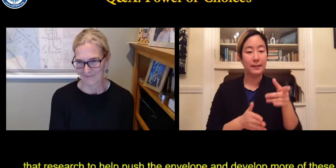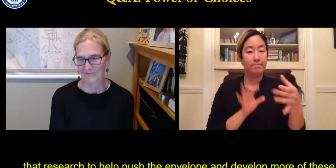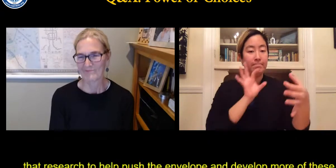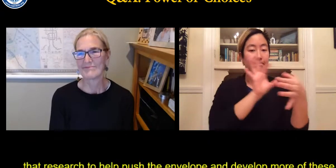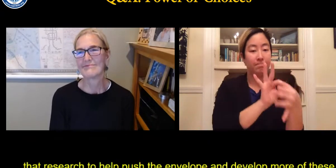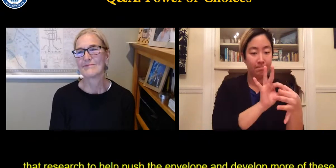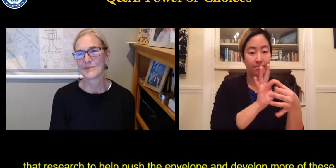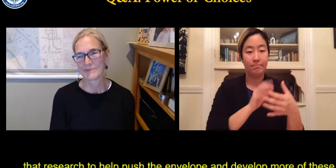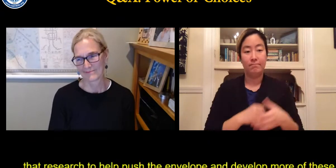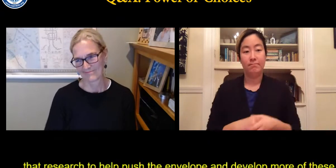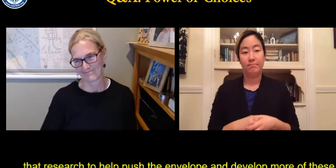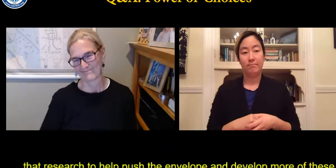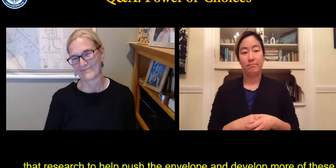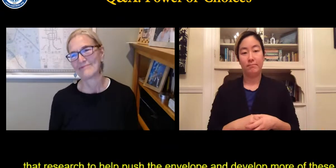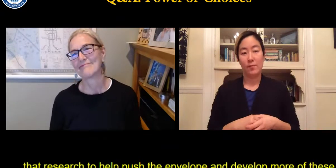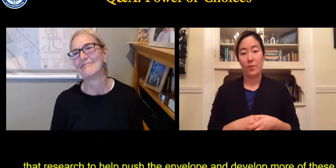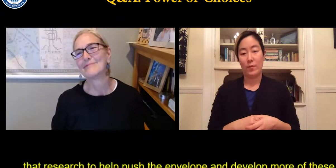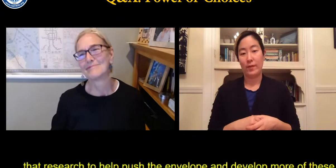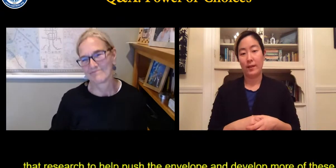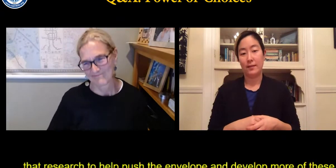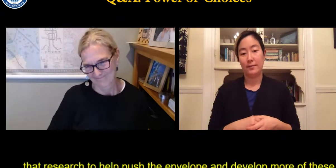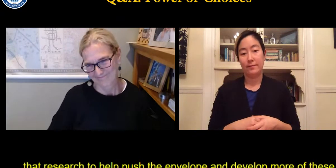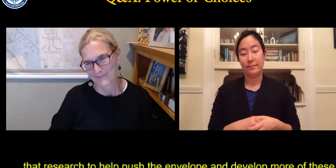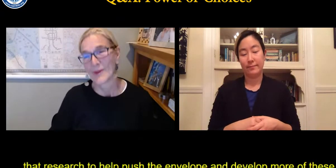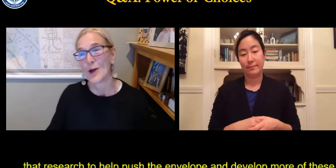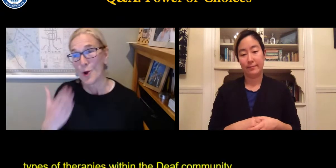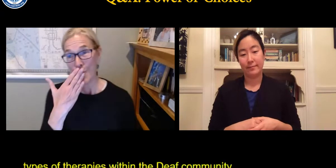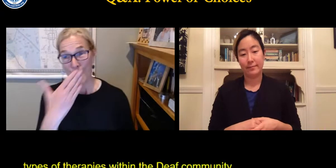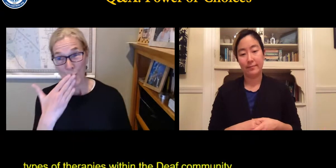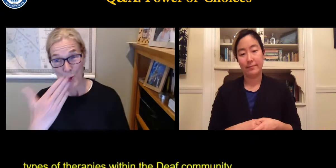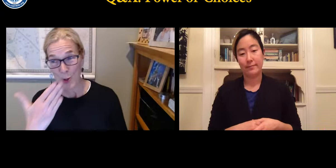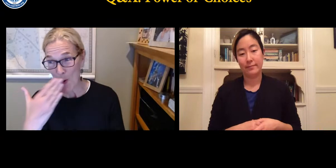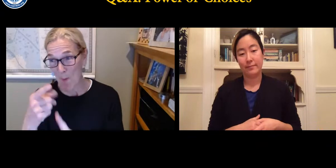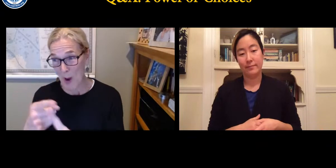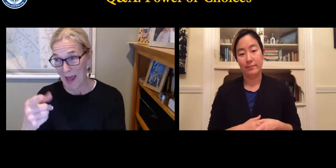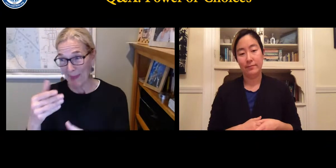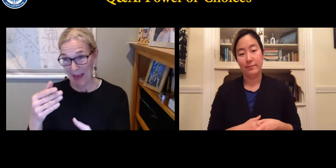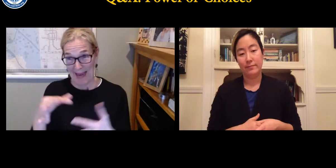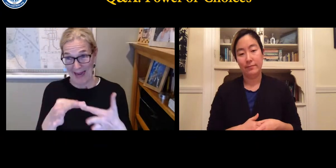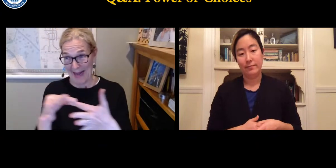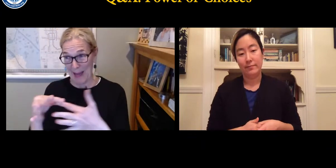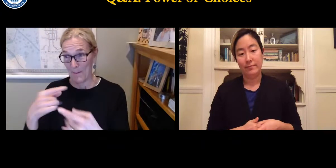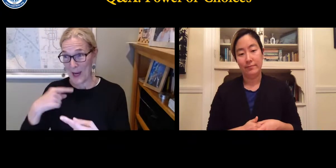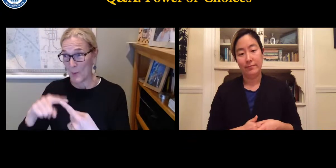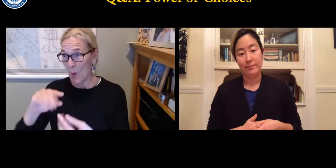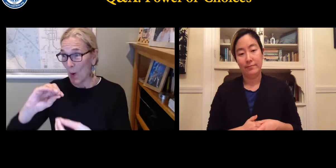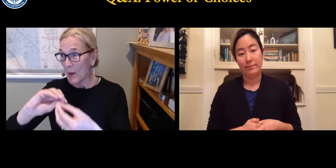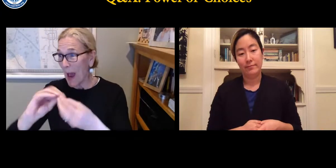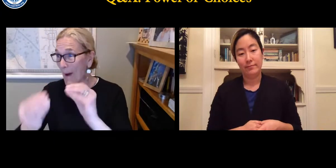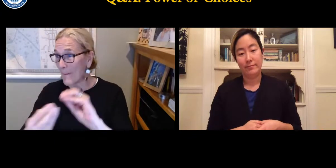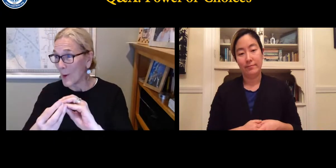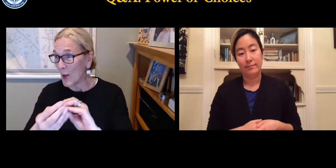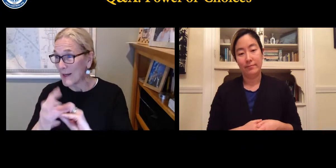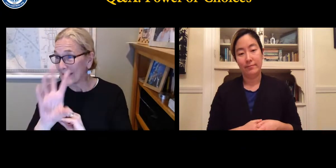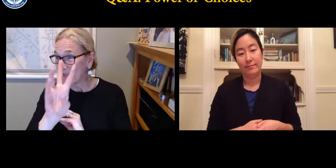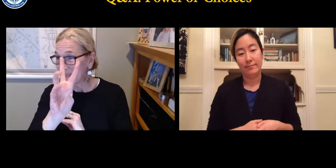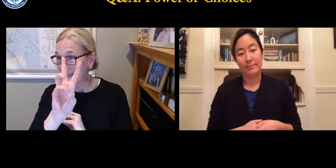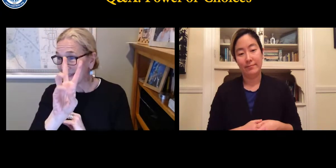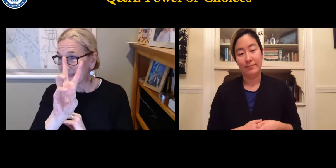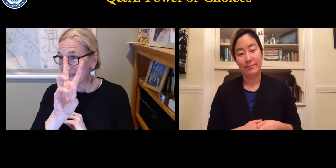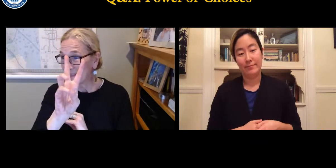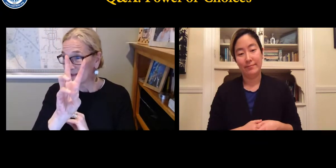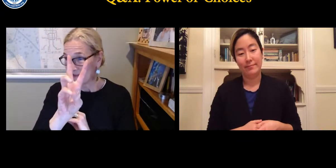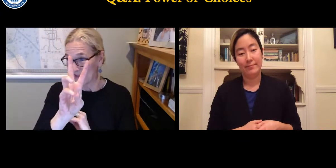telehealth uh, focus committee that is working on developing more of these alternative practices.